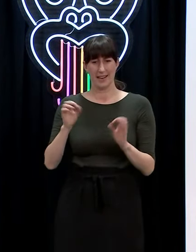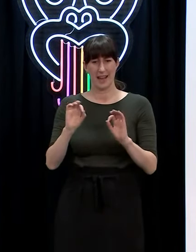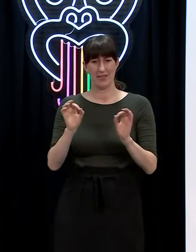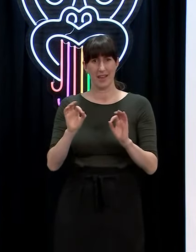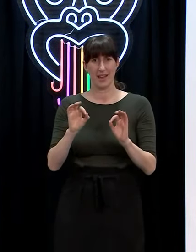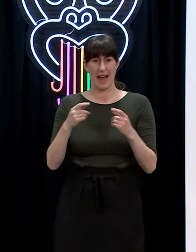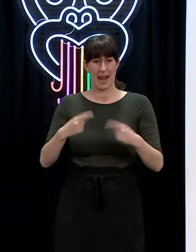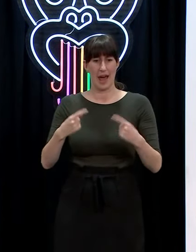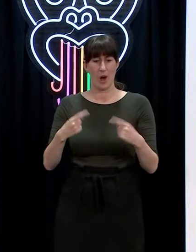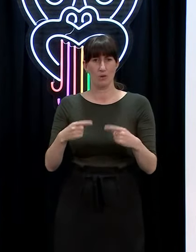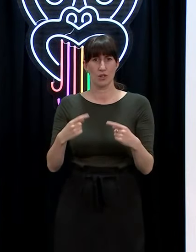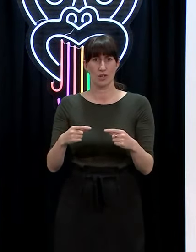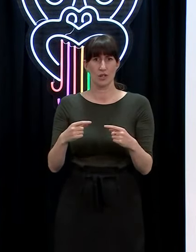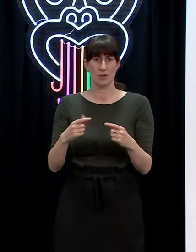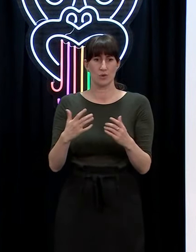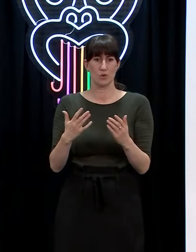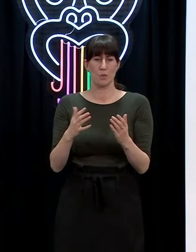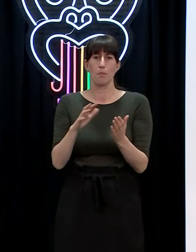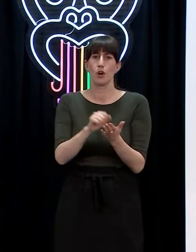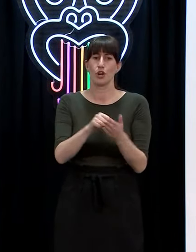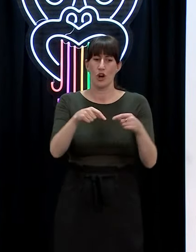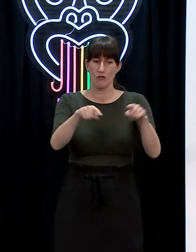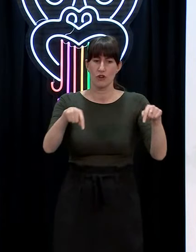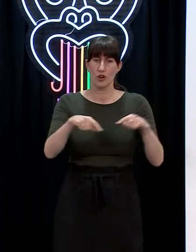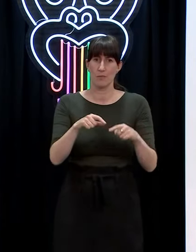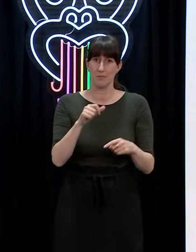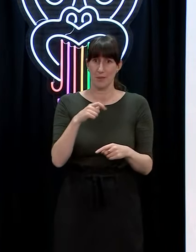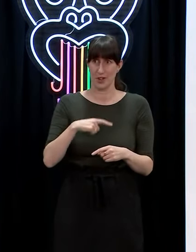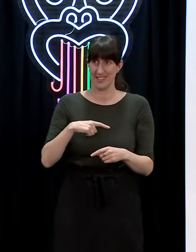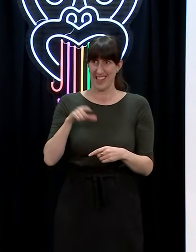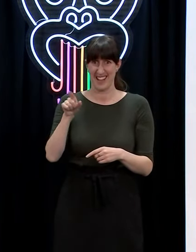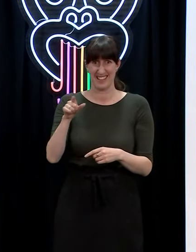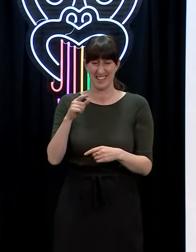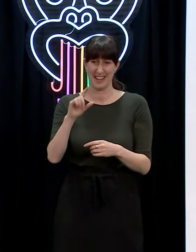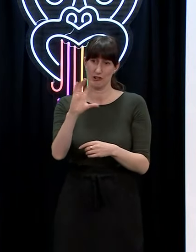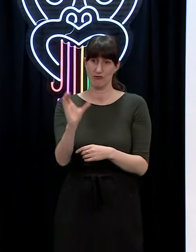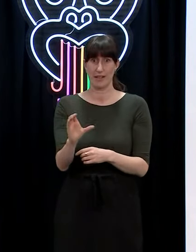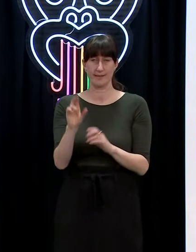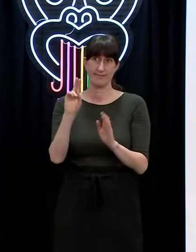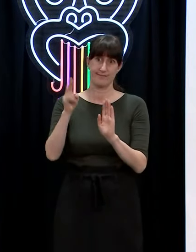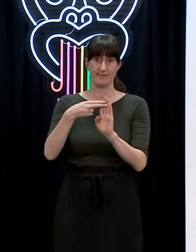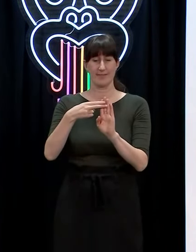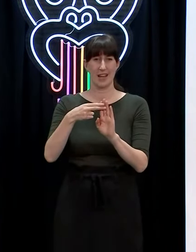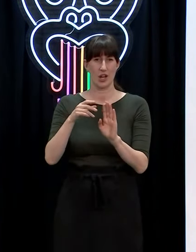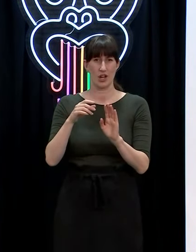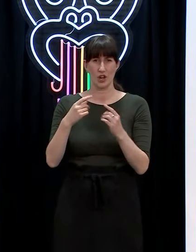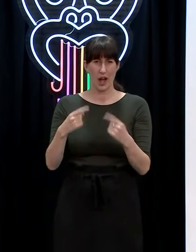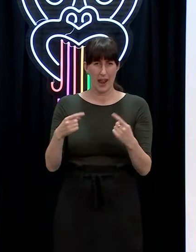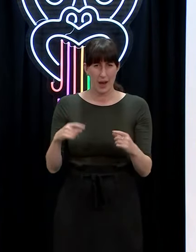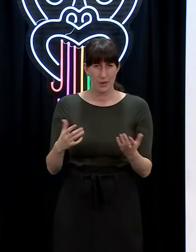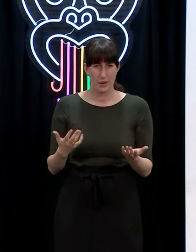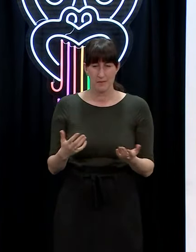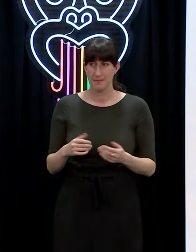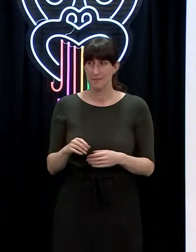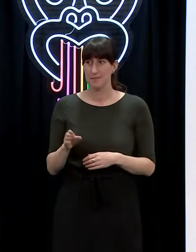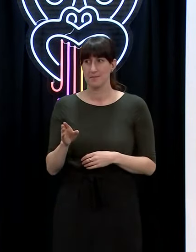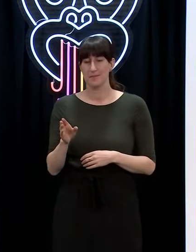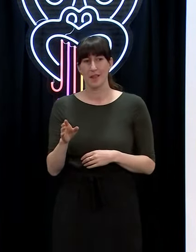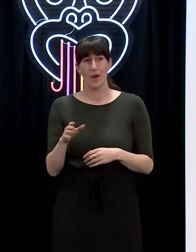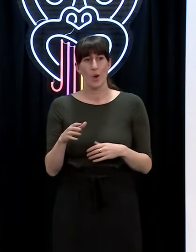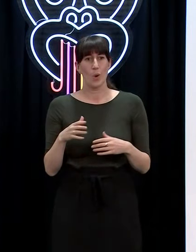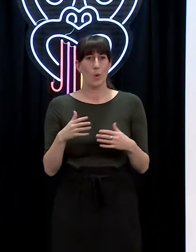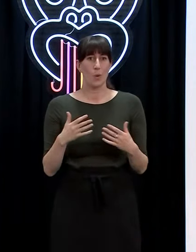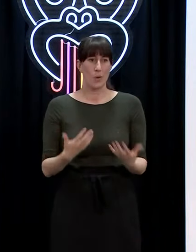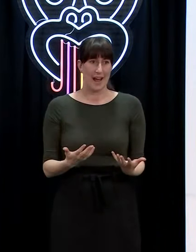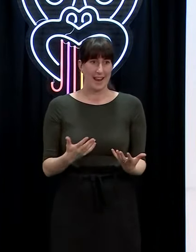have we worked very, very hard because they are the people who were ultimately captured by the sudden